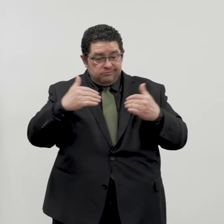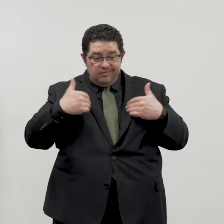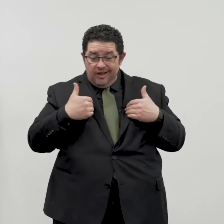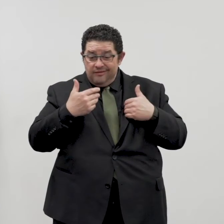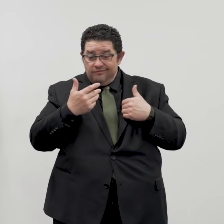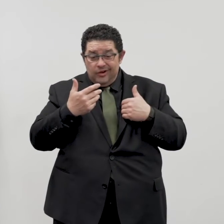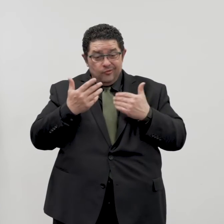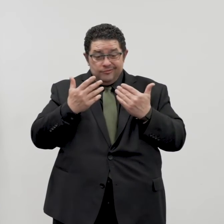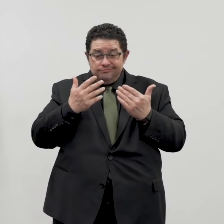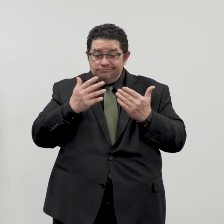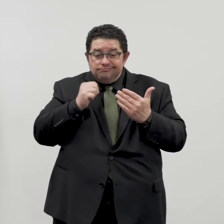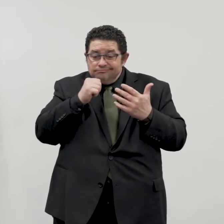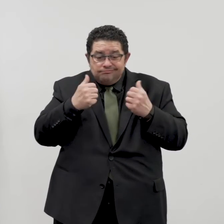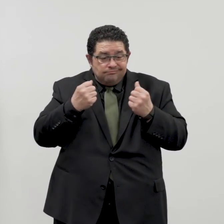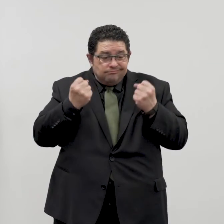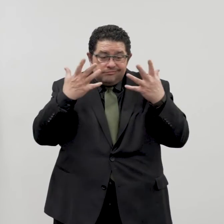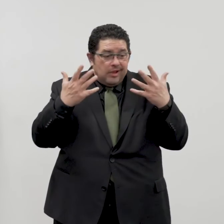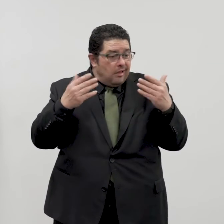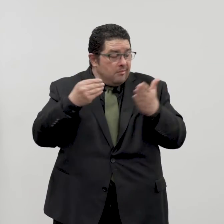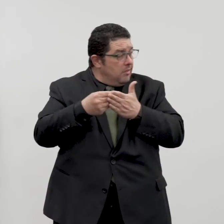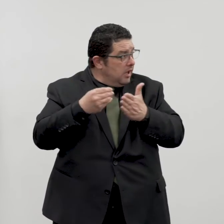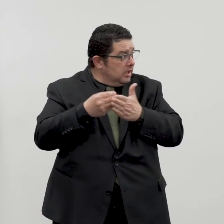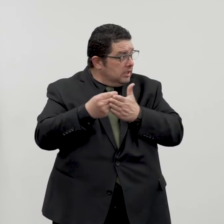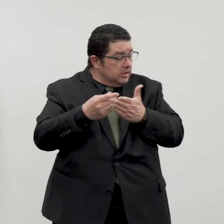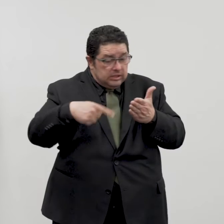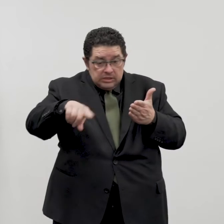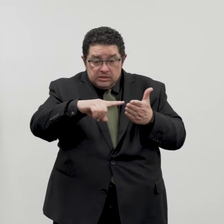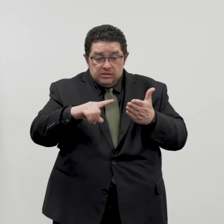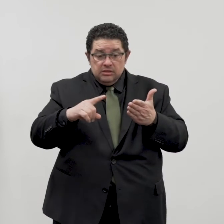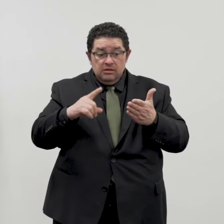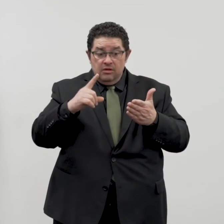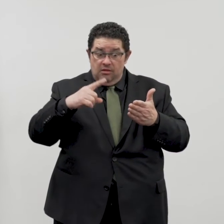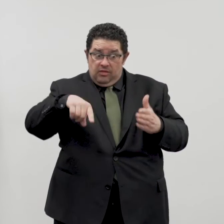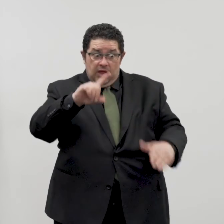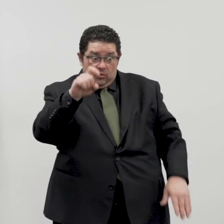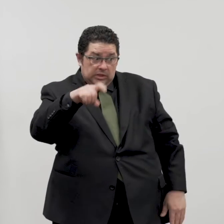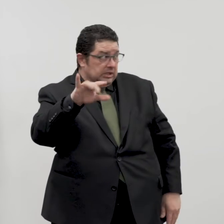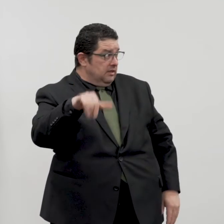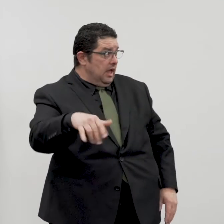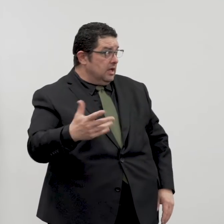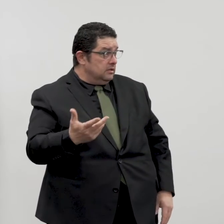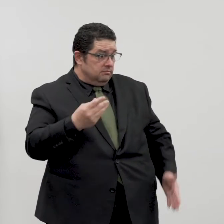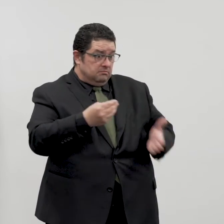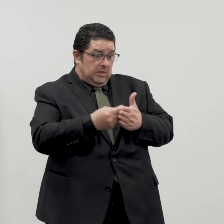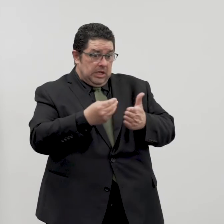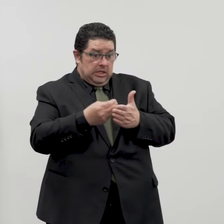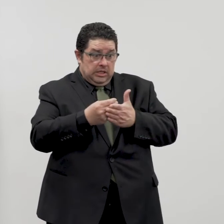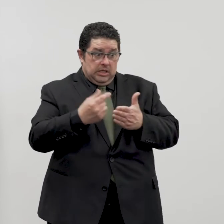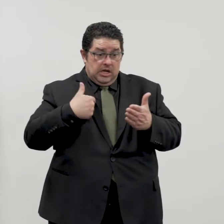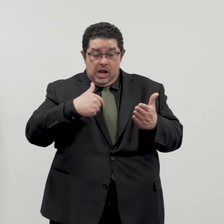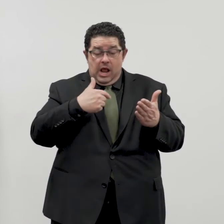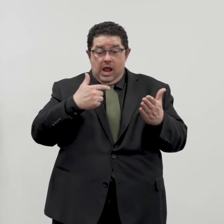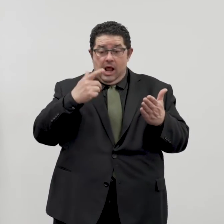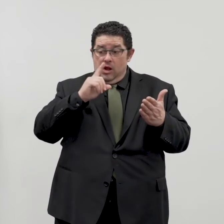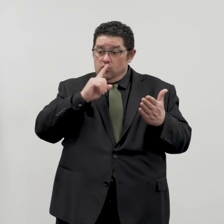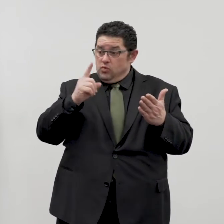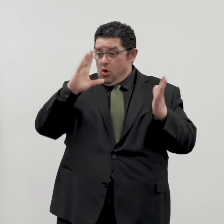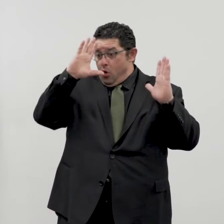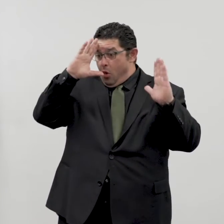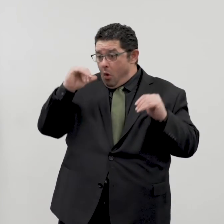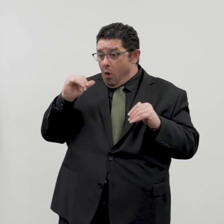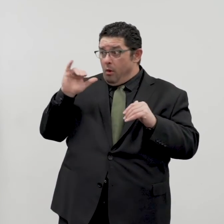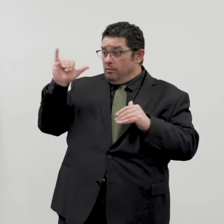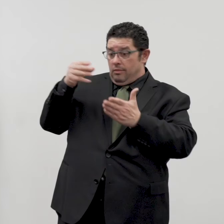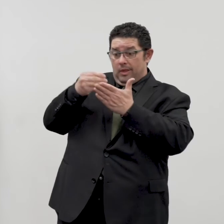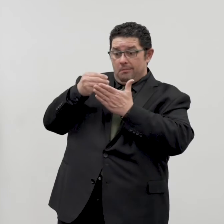reserves and very tight budgets, and they're going to need that. And I would really hope, we'd all hope that it would be in this relief package